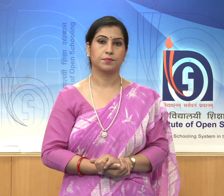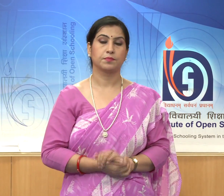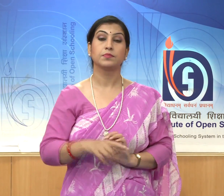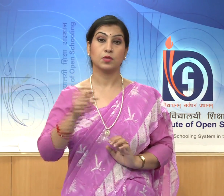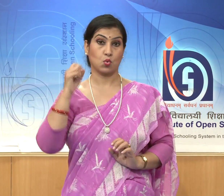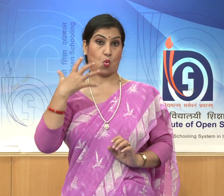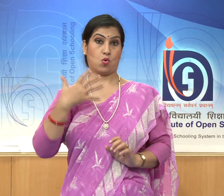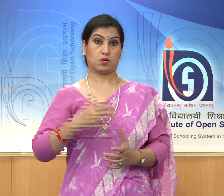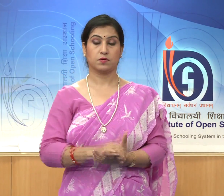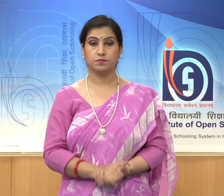The gold